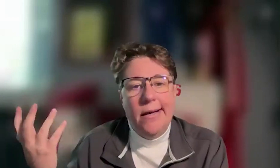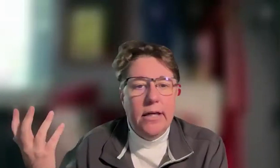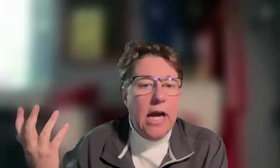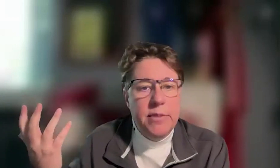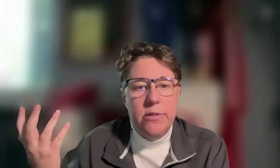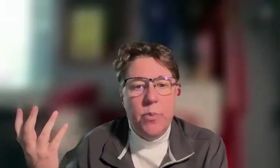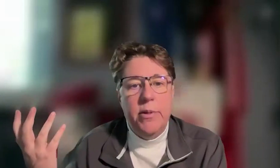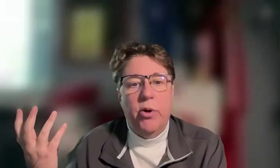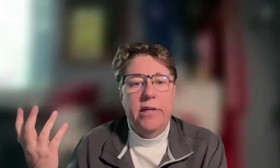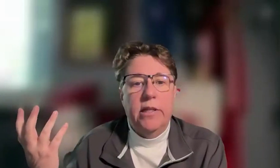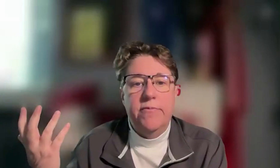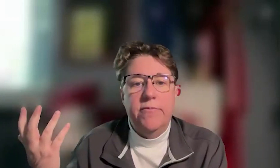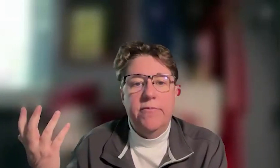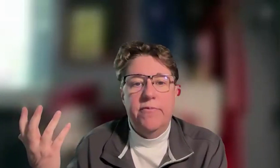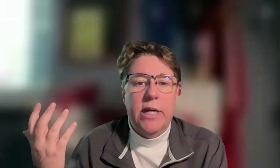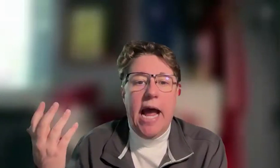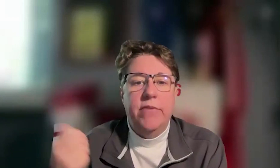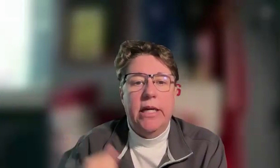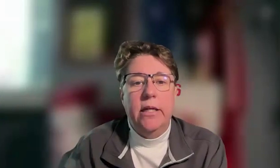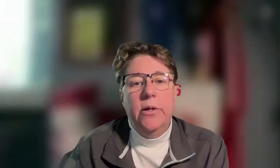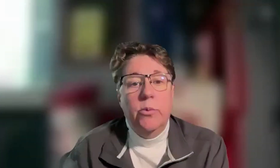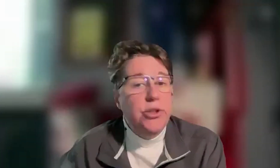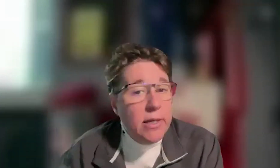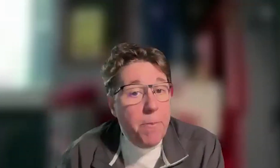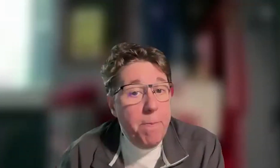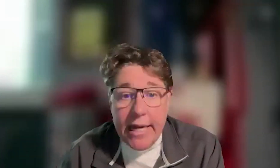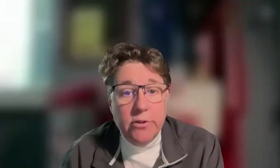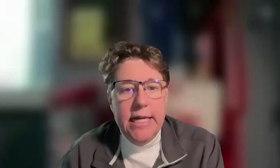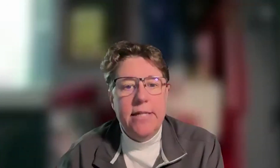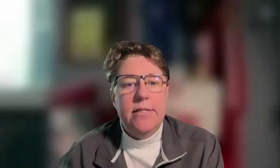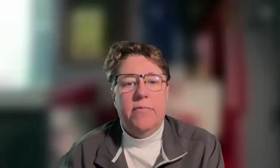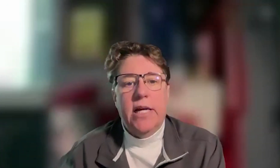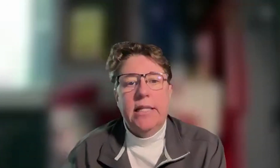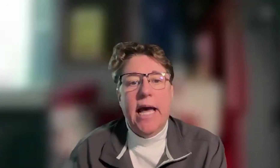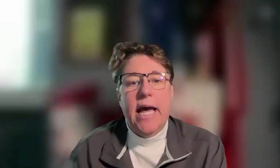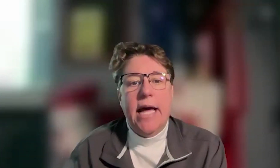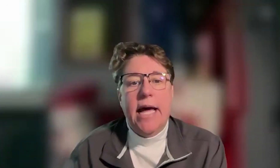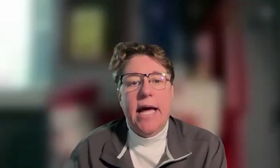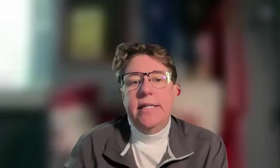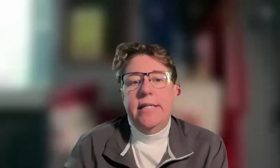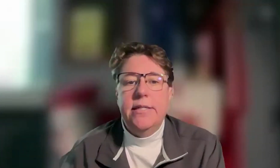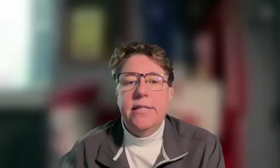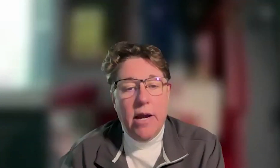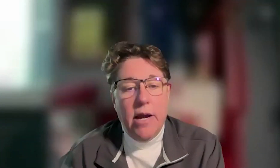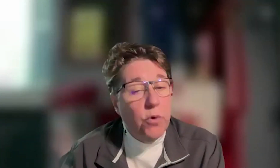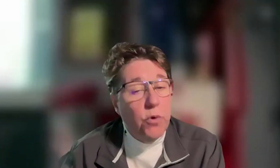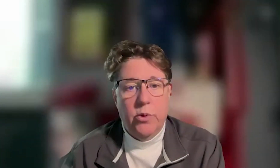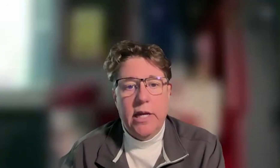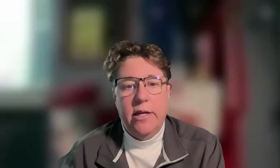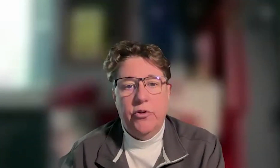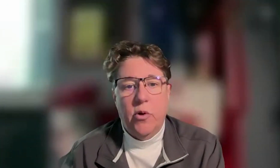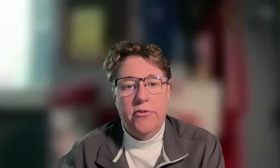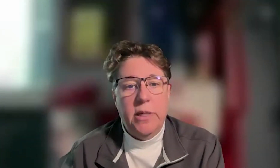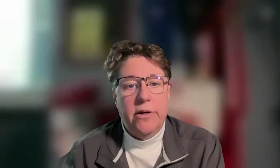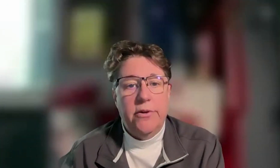anywhere, Commons is probably perfectly fine. Let everyone have it. When you're talking about medical data and stuff like that, at least in the United States, I firmly